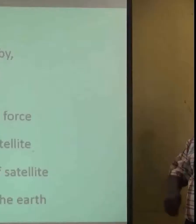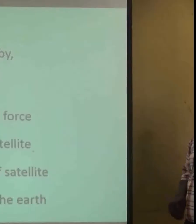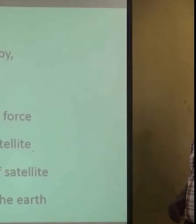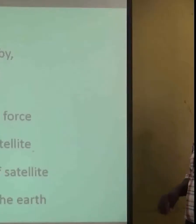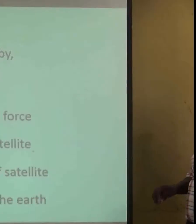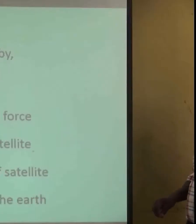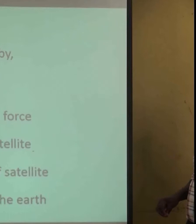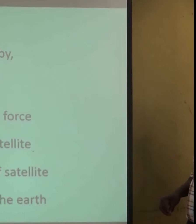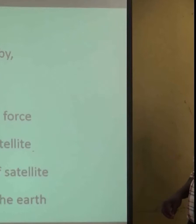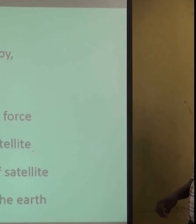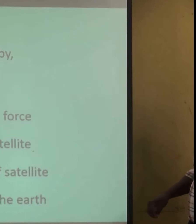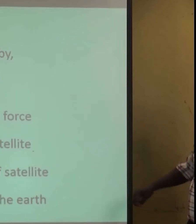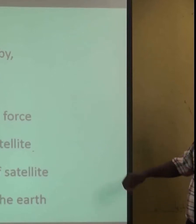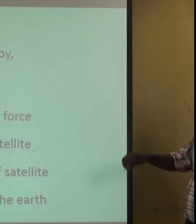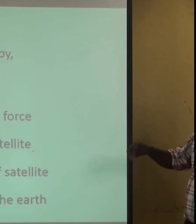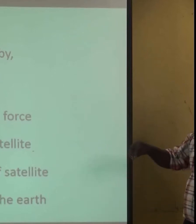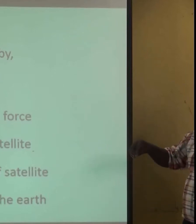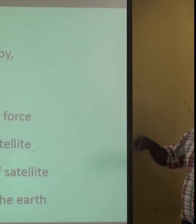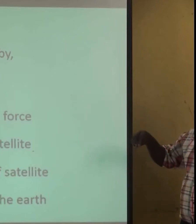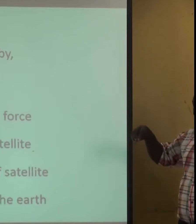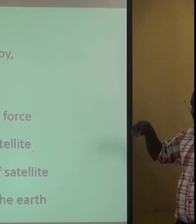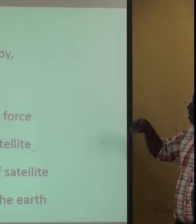to determine centripetal force is